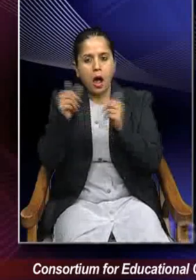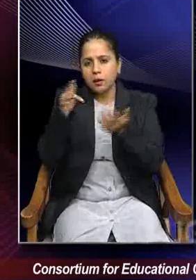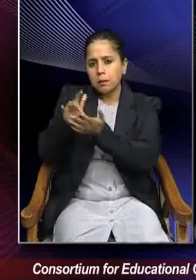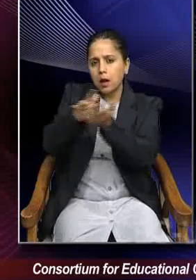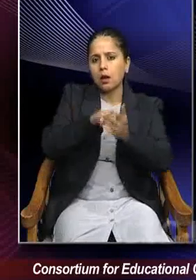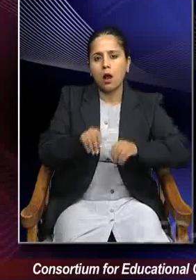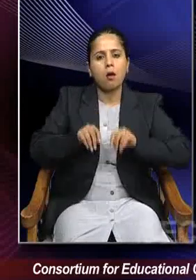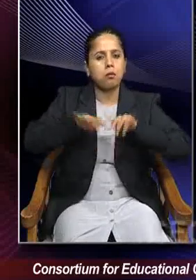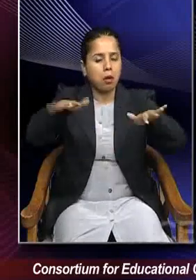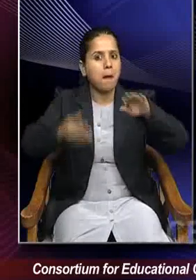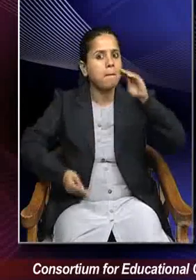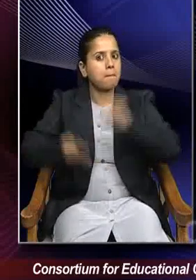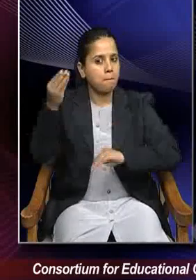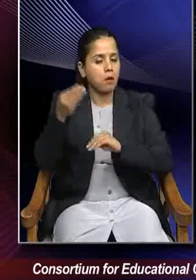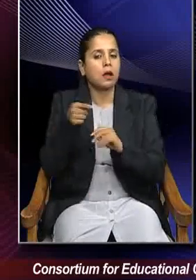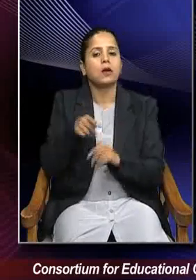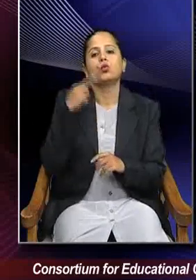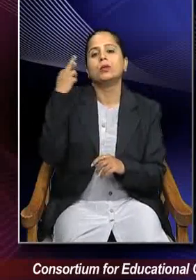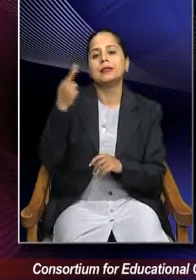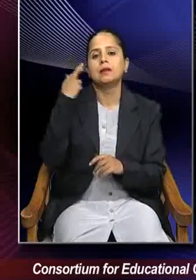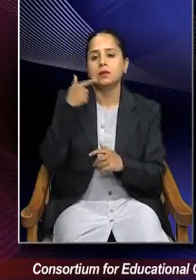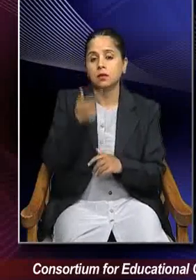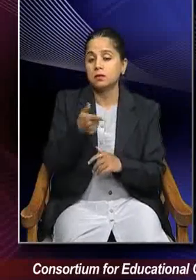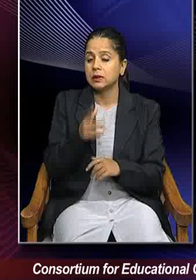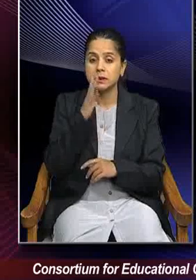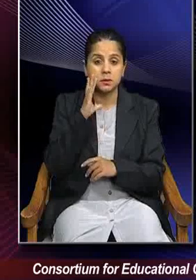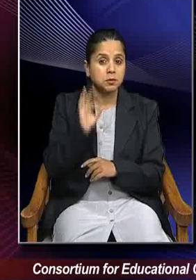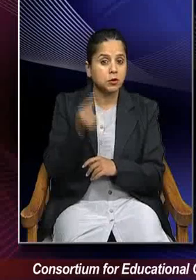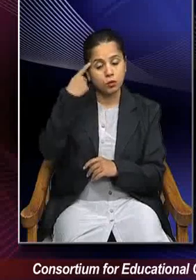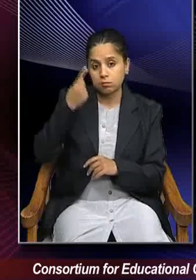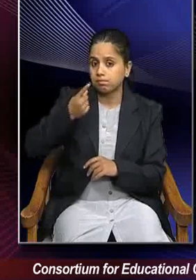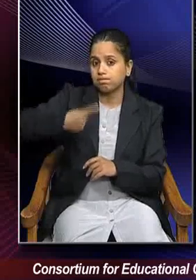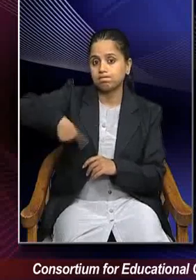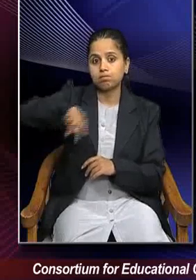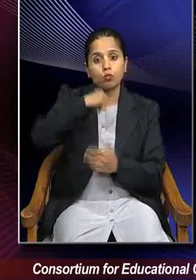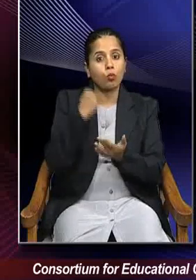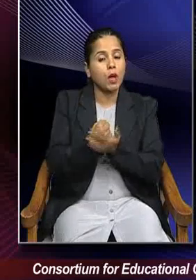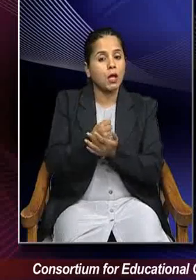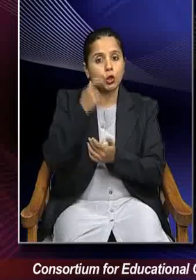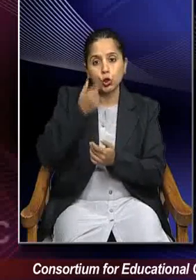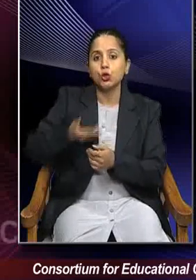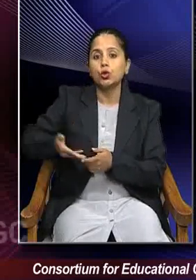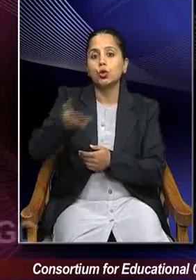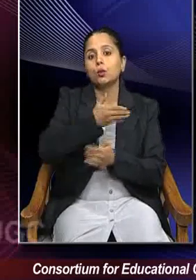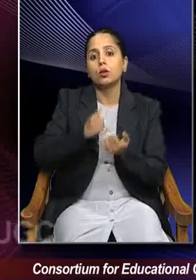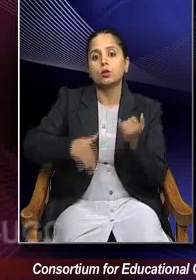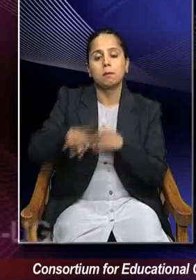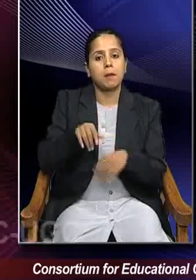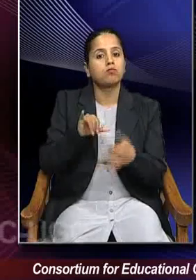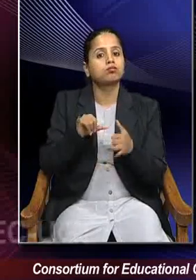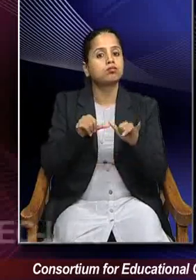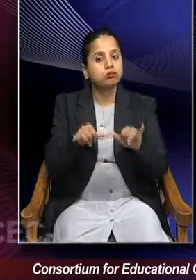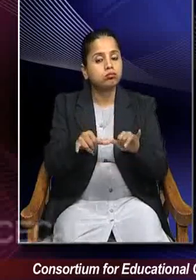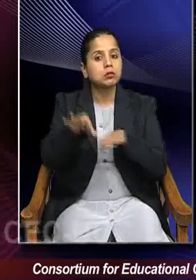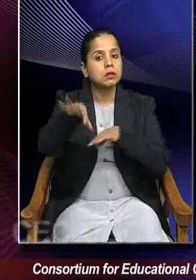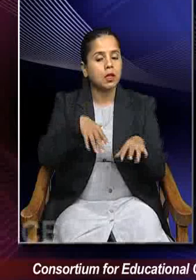the country. And so therefore it's very important for us as a human society to manage our